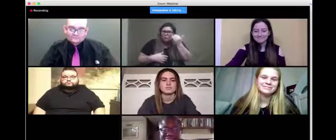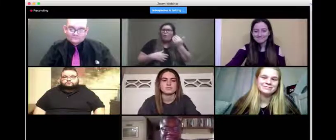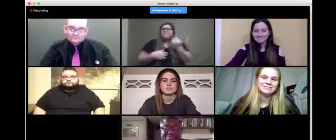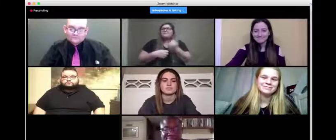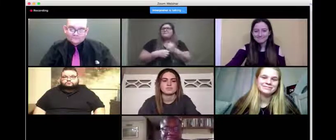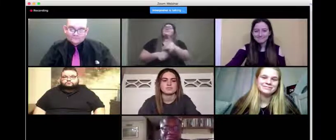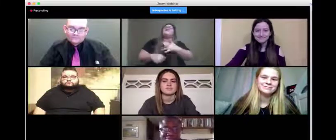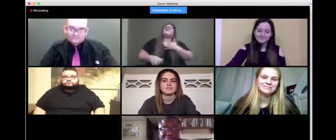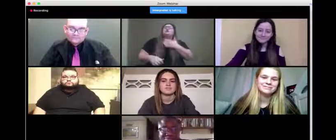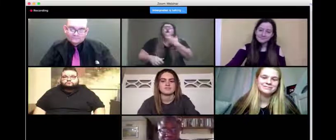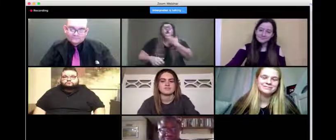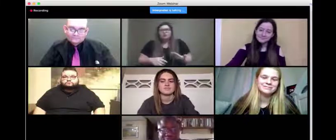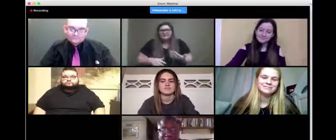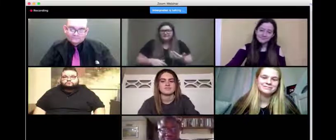So that's it.